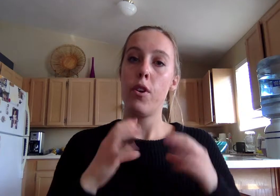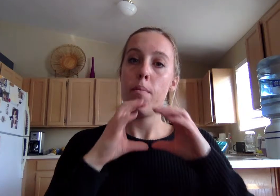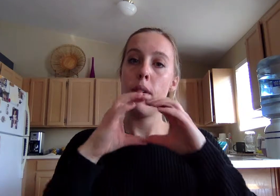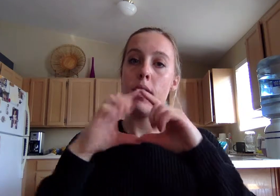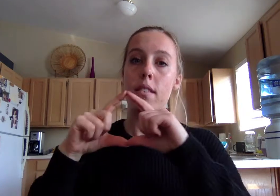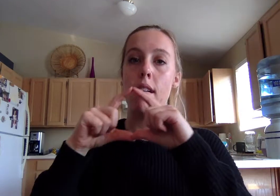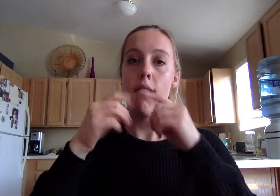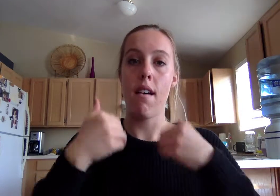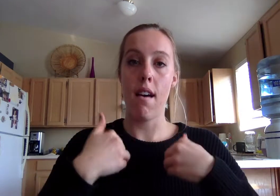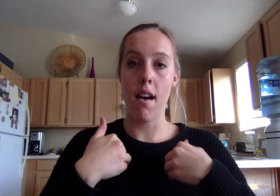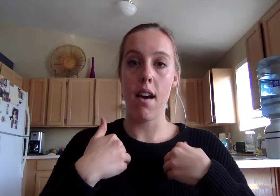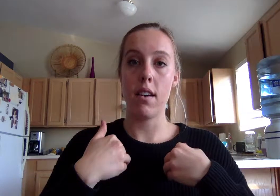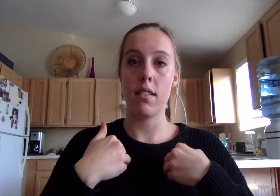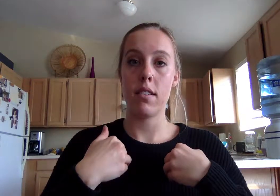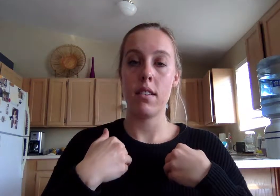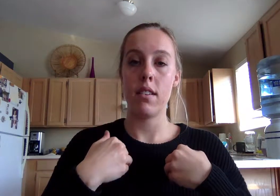flagellum is a sperm cell.